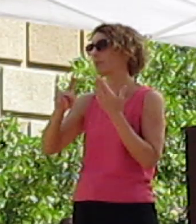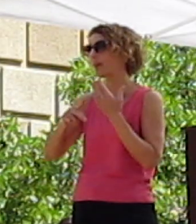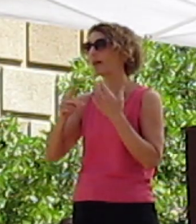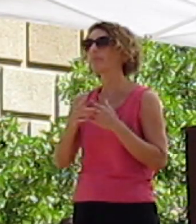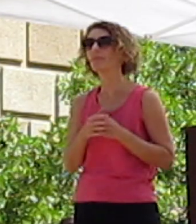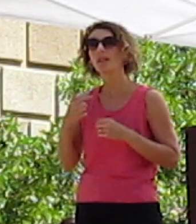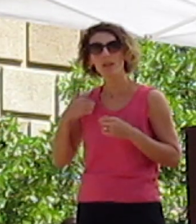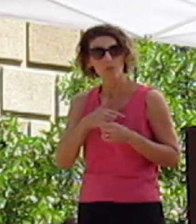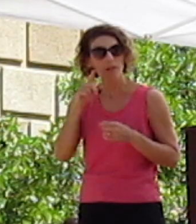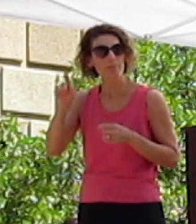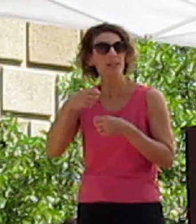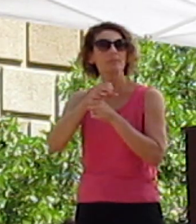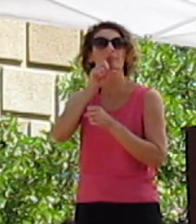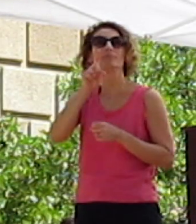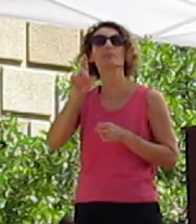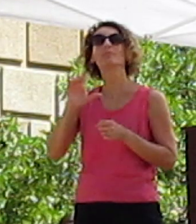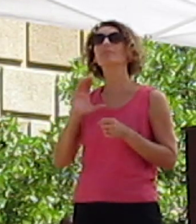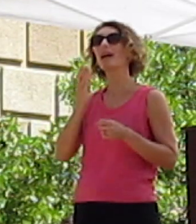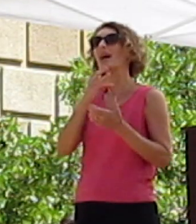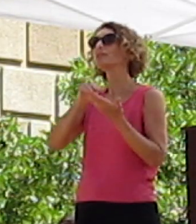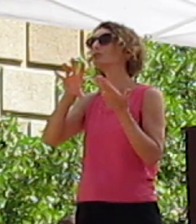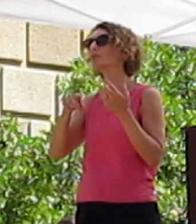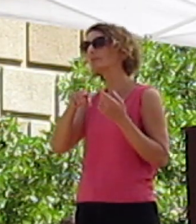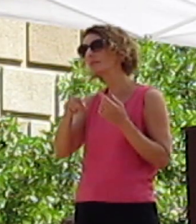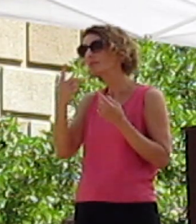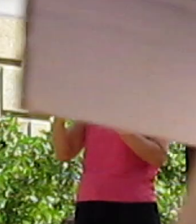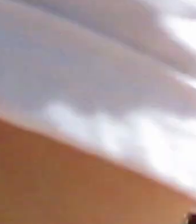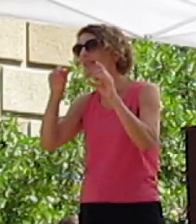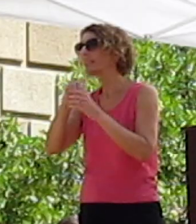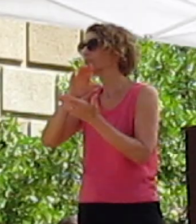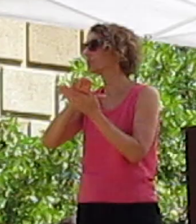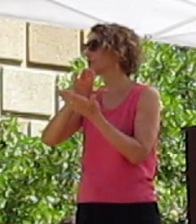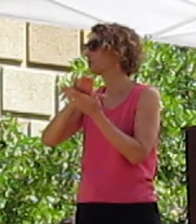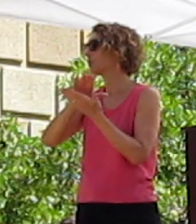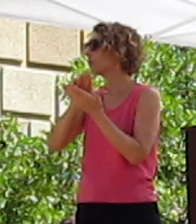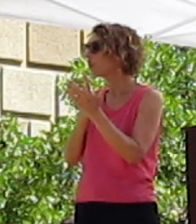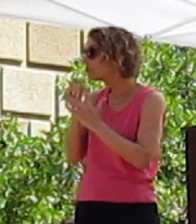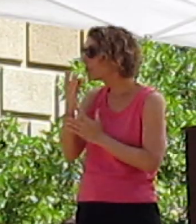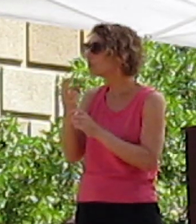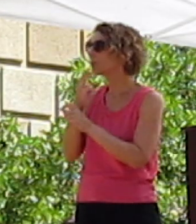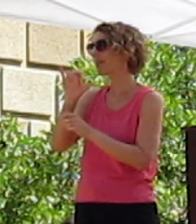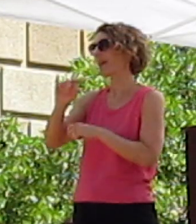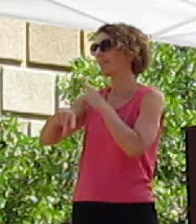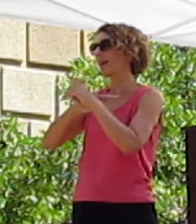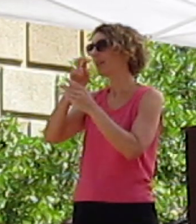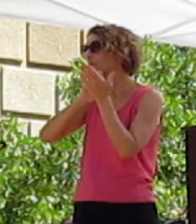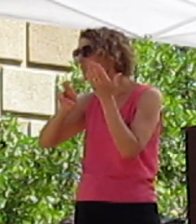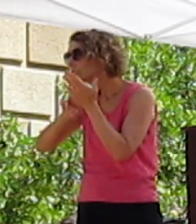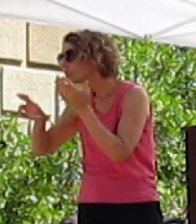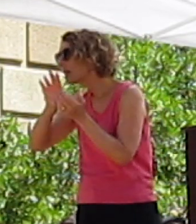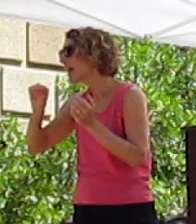We need to make sure that our students are successful in school by using this type of research and data.